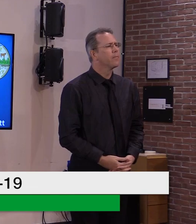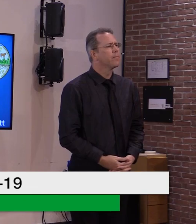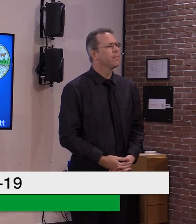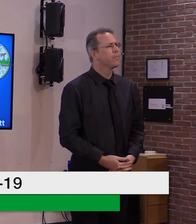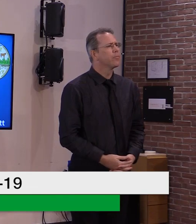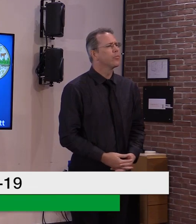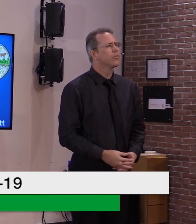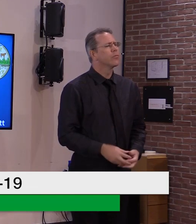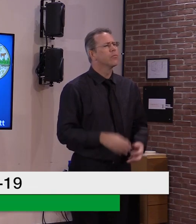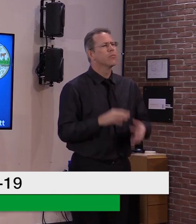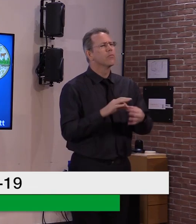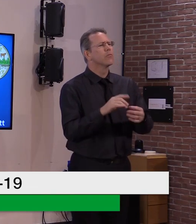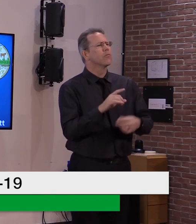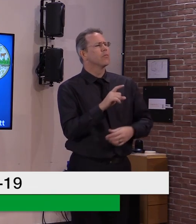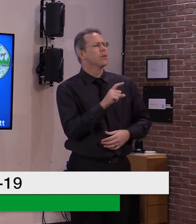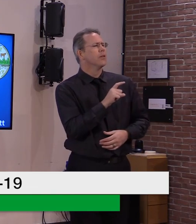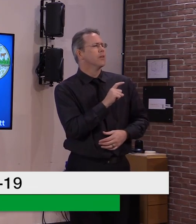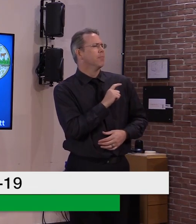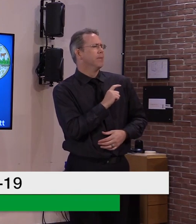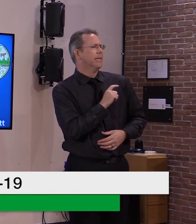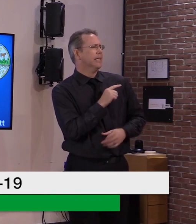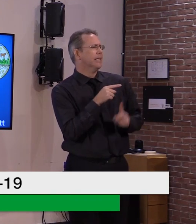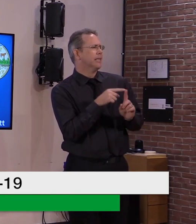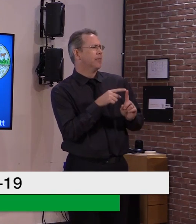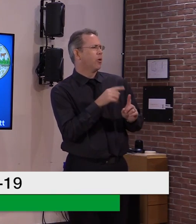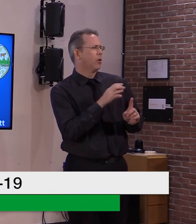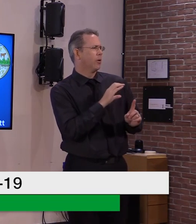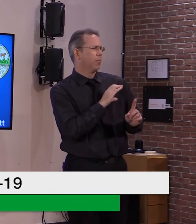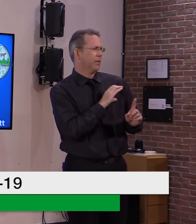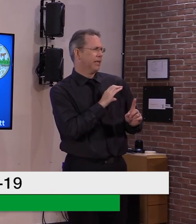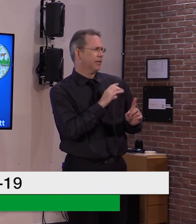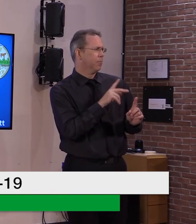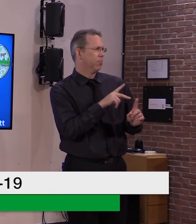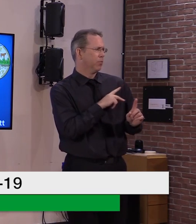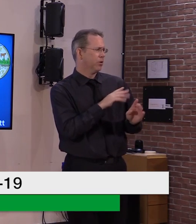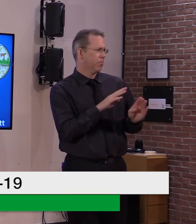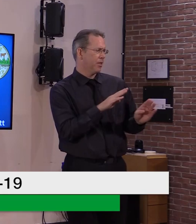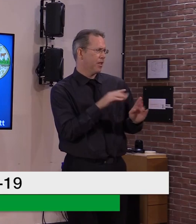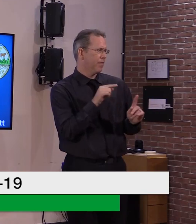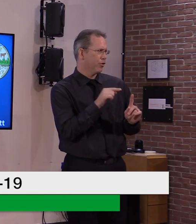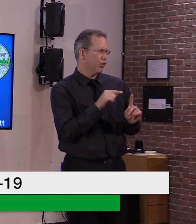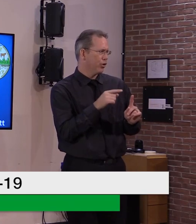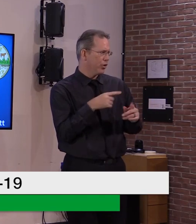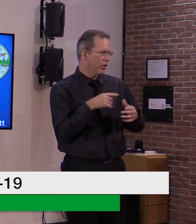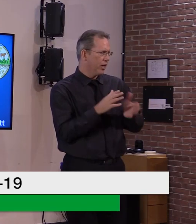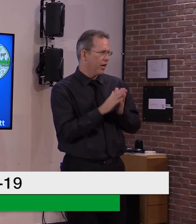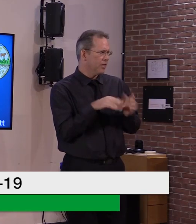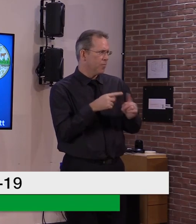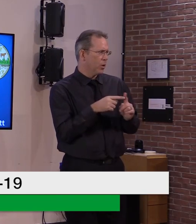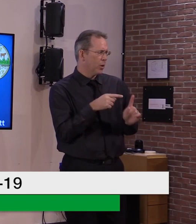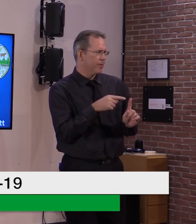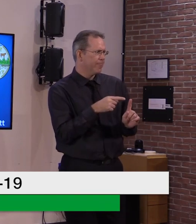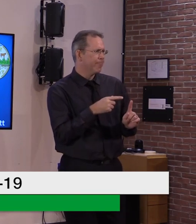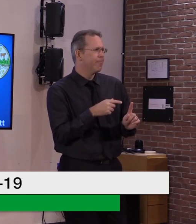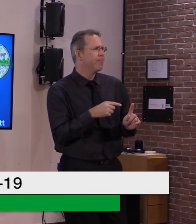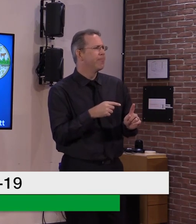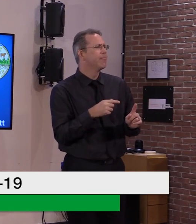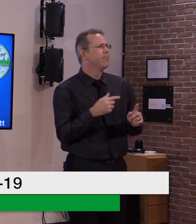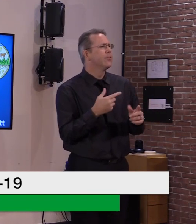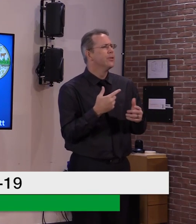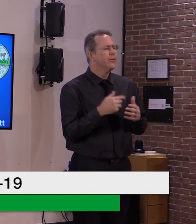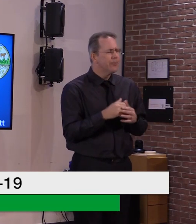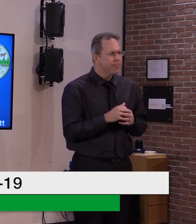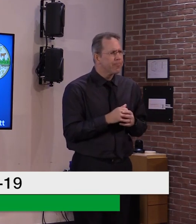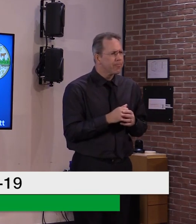hearing some pushback from local law enforcement about what they're being asked to do especially with regard to checking on